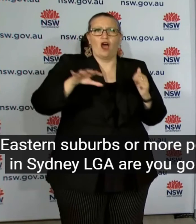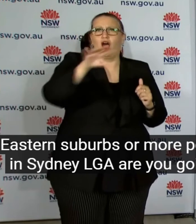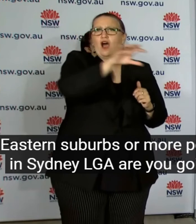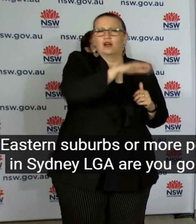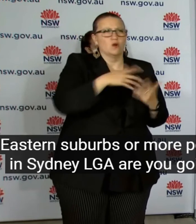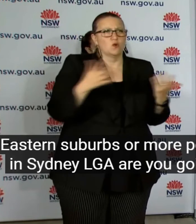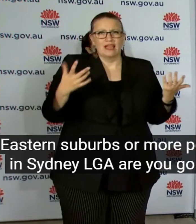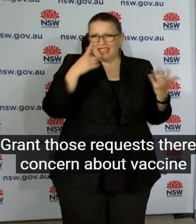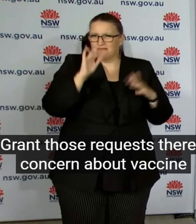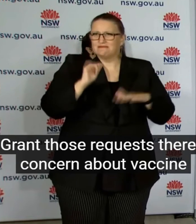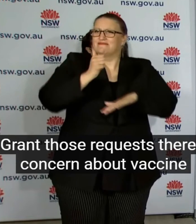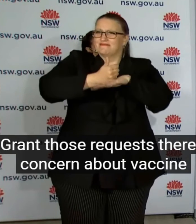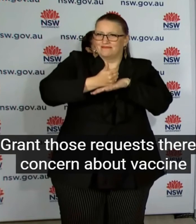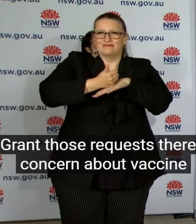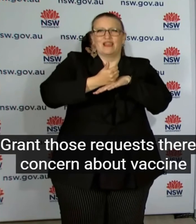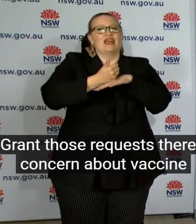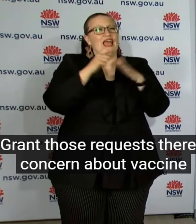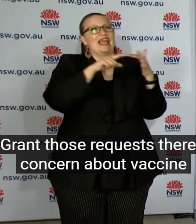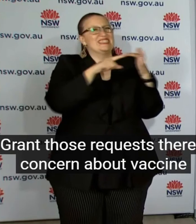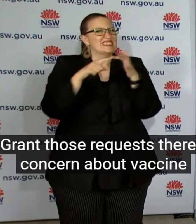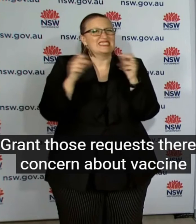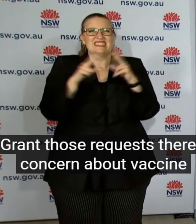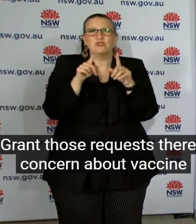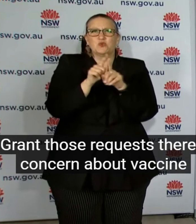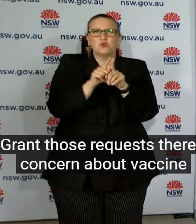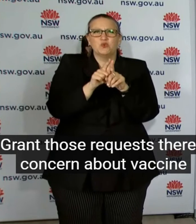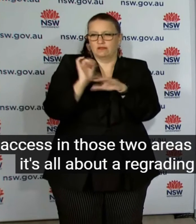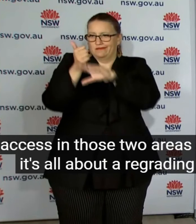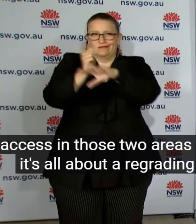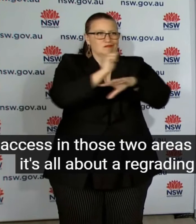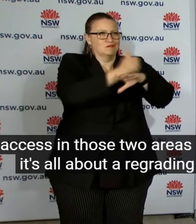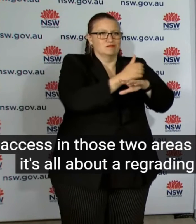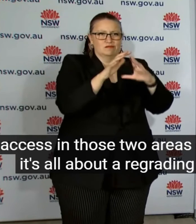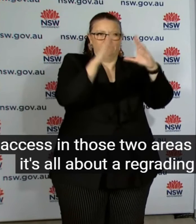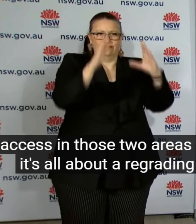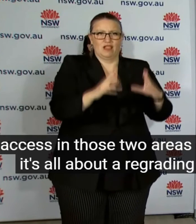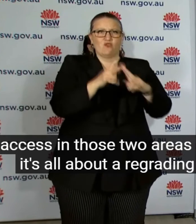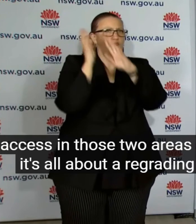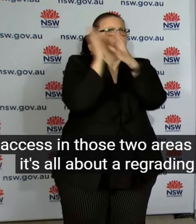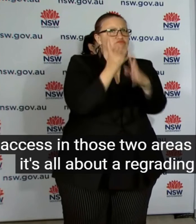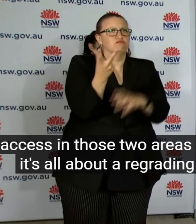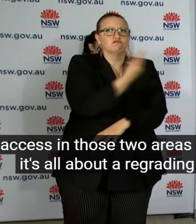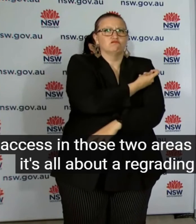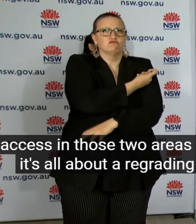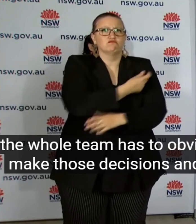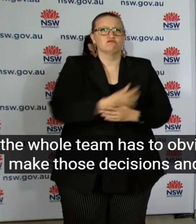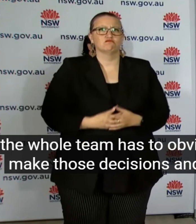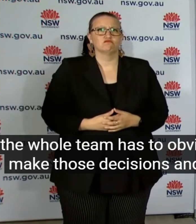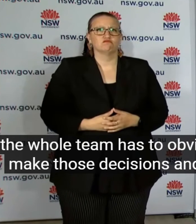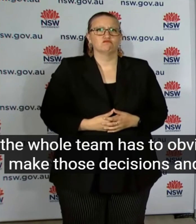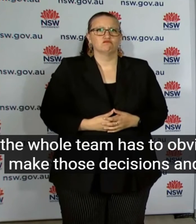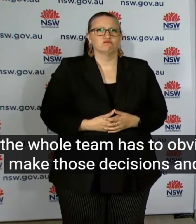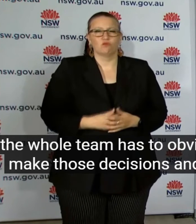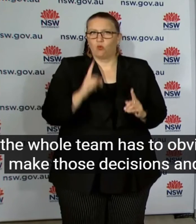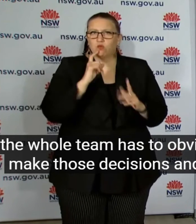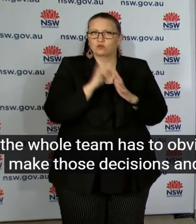those two areas. Can I say it's not a matter of me granting. The health team has to obviously make those decisions. I'm the Minister, not the clinician. But what I can